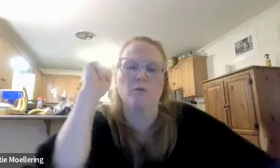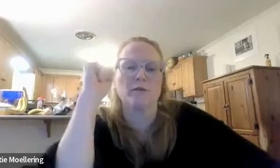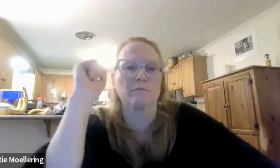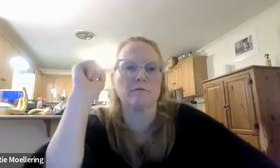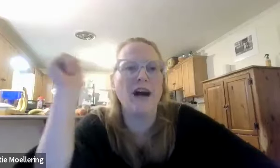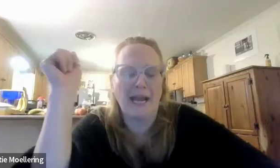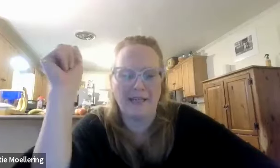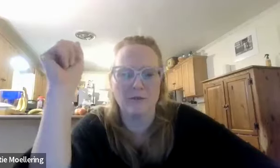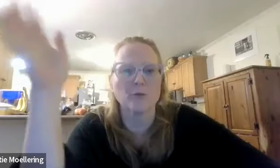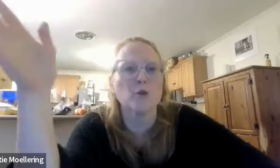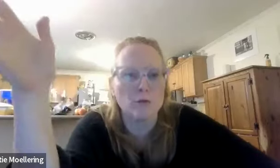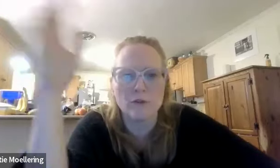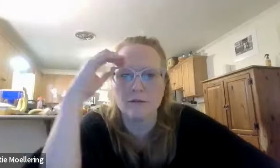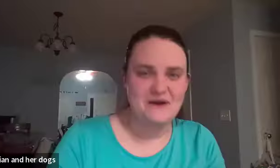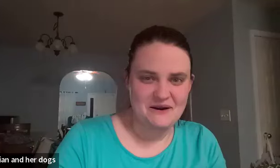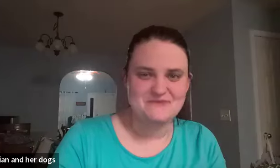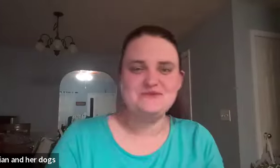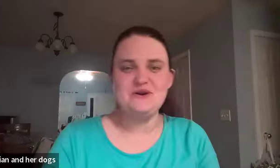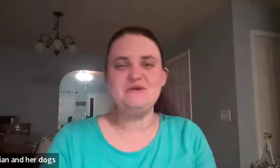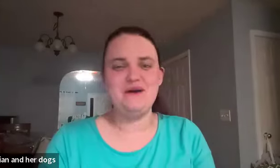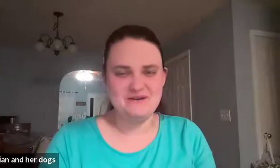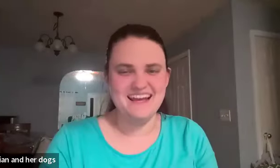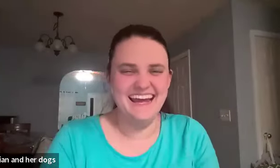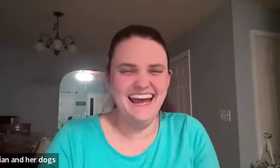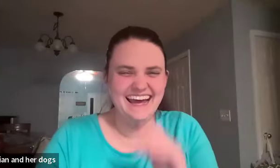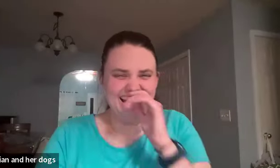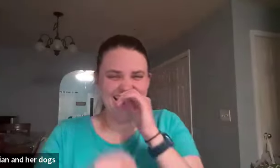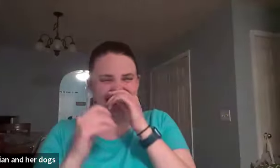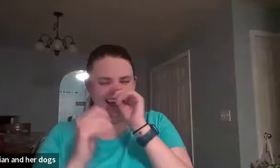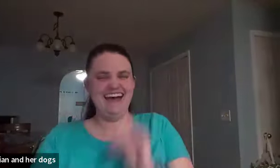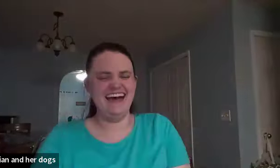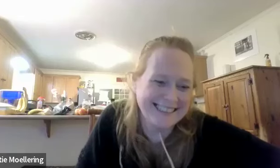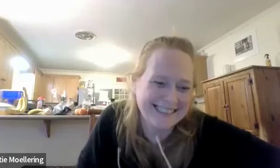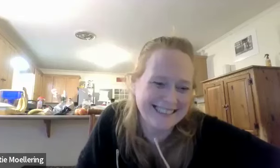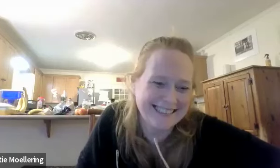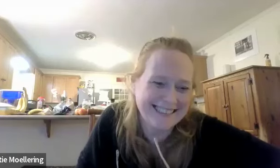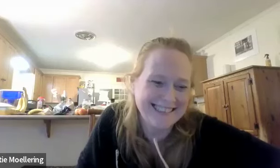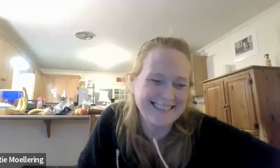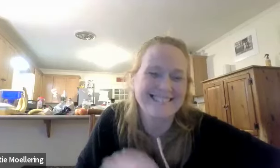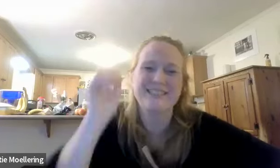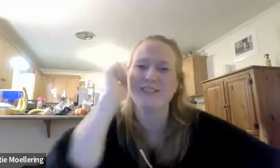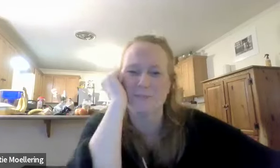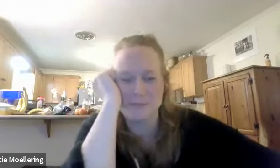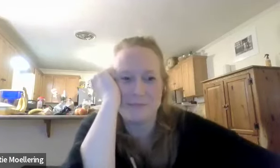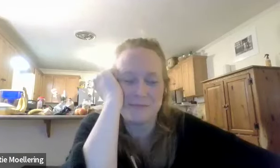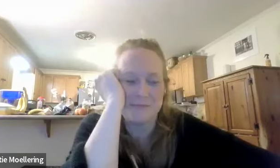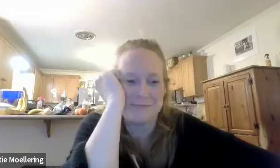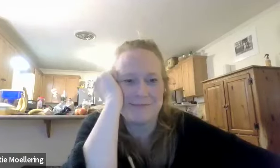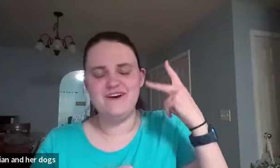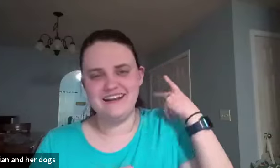fruit, Thank you. vine, root. Rhubarb. What- Rhubarb. There we go. I love the English like